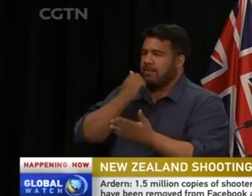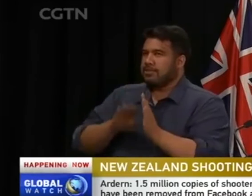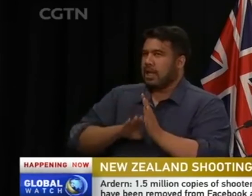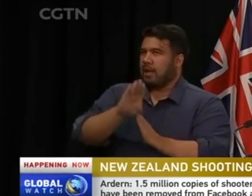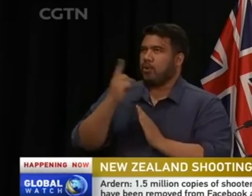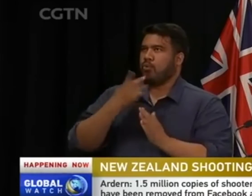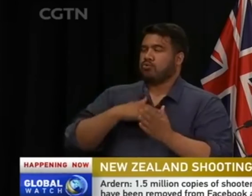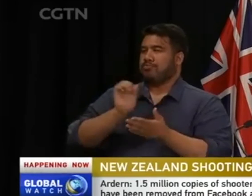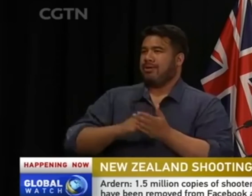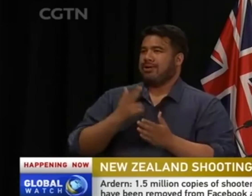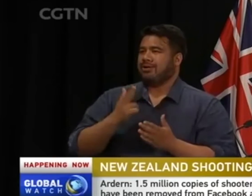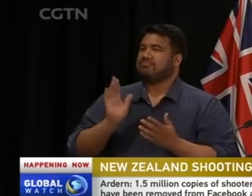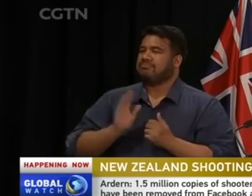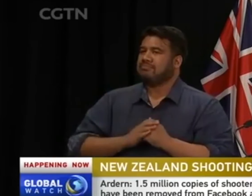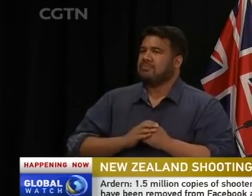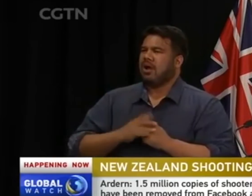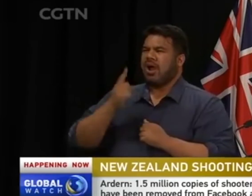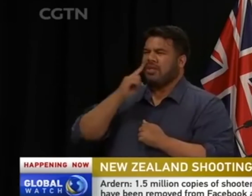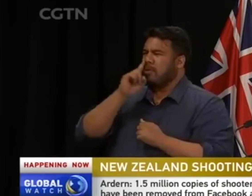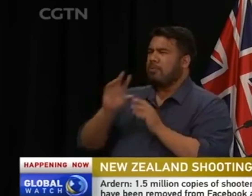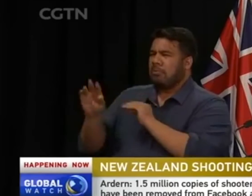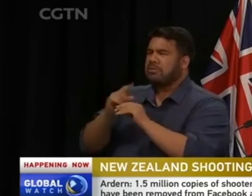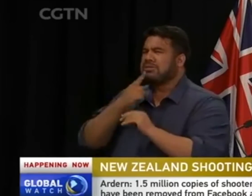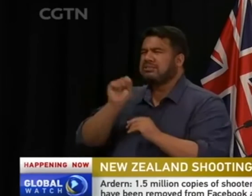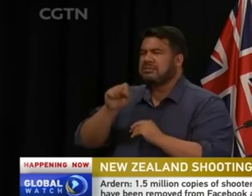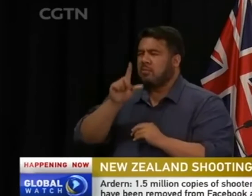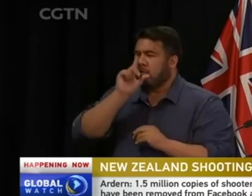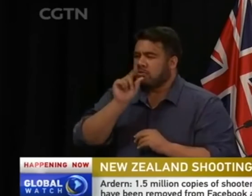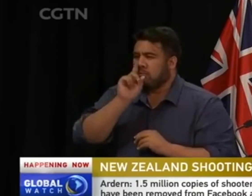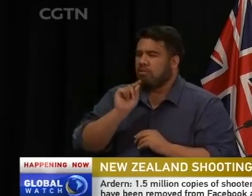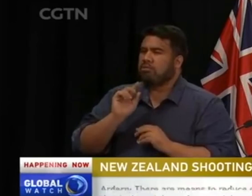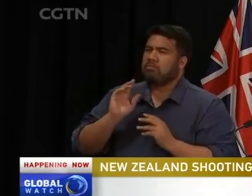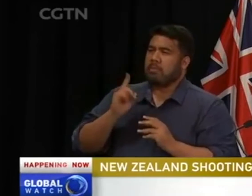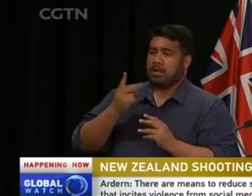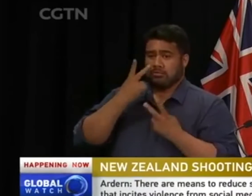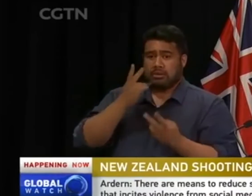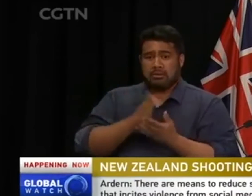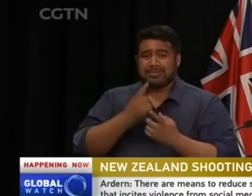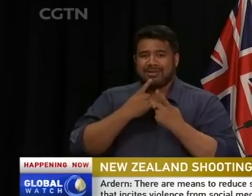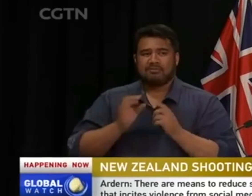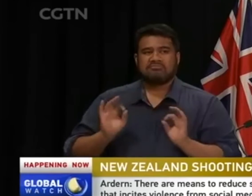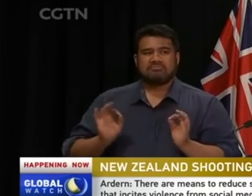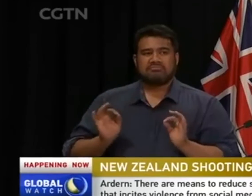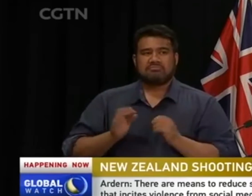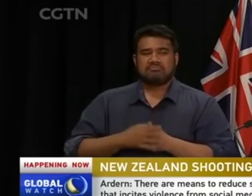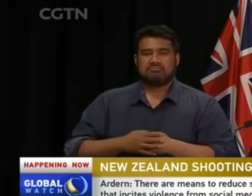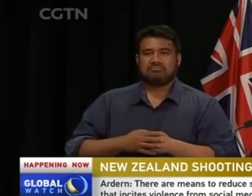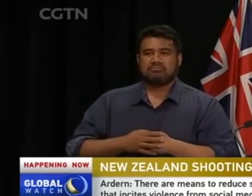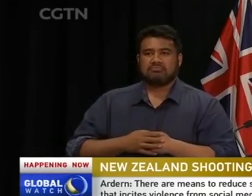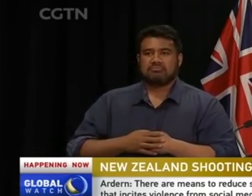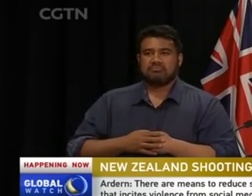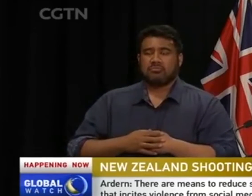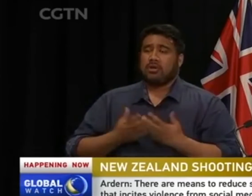I believe, an anecdotal suggestion of that. Look, all I would say is that I